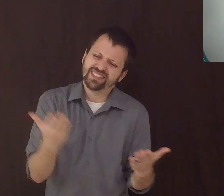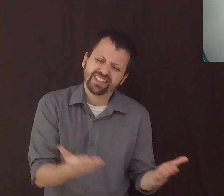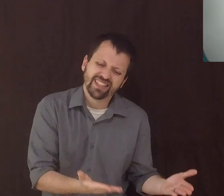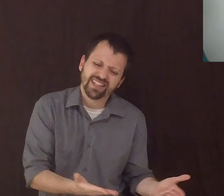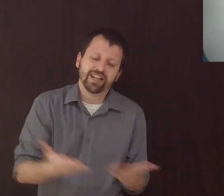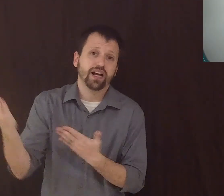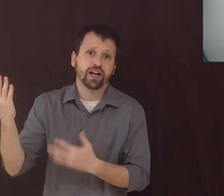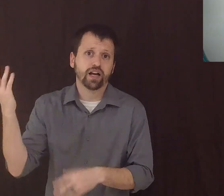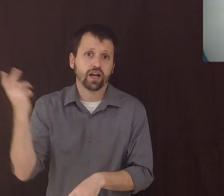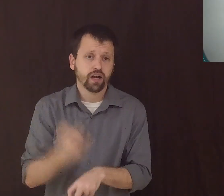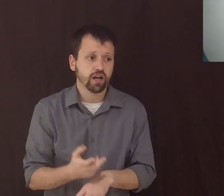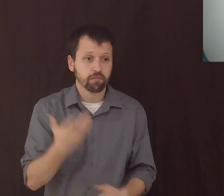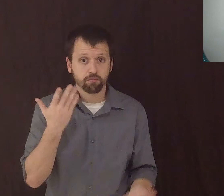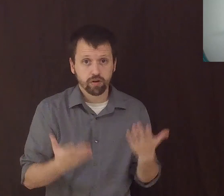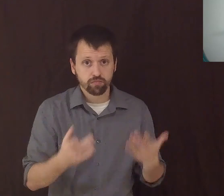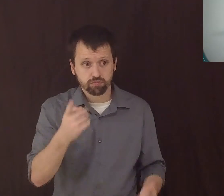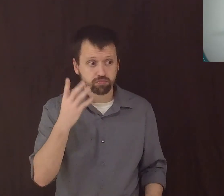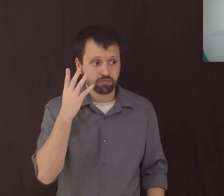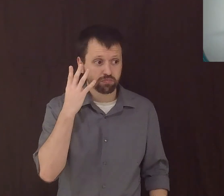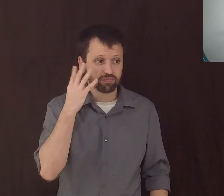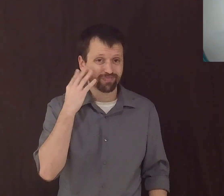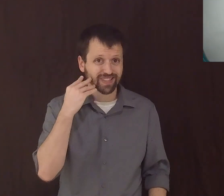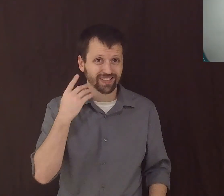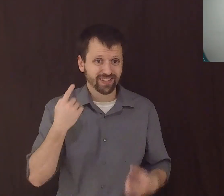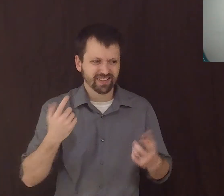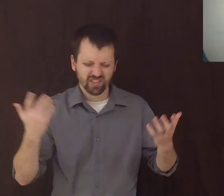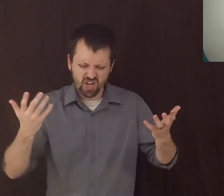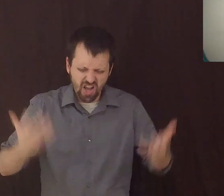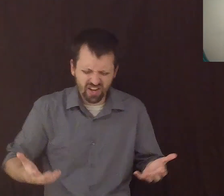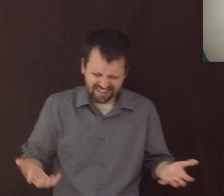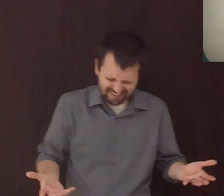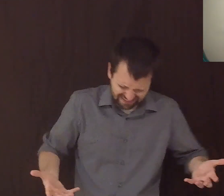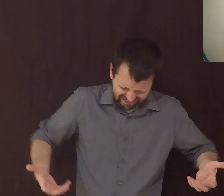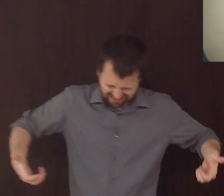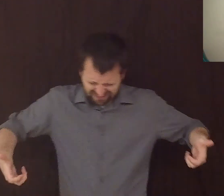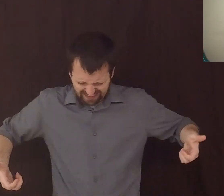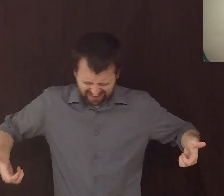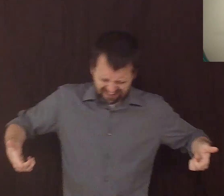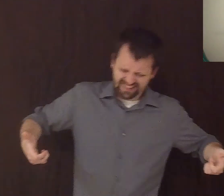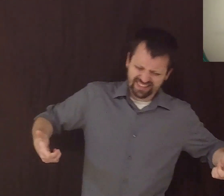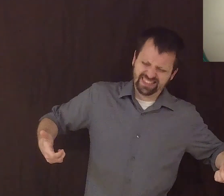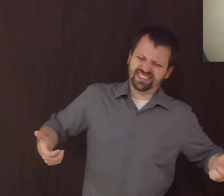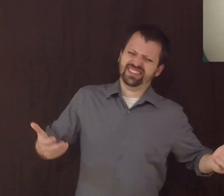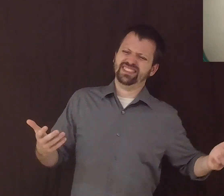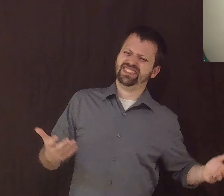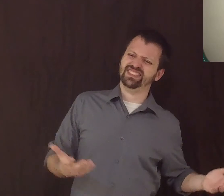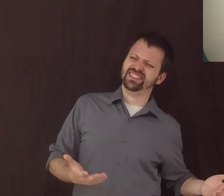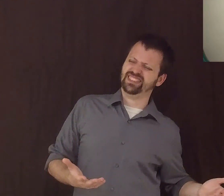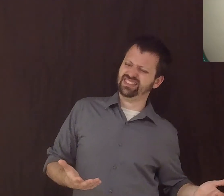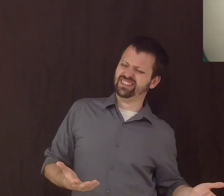And sometimes maybe you've had that happen, and you're literally trying to carry something real heavy like I've got right now. It's so heavy, you know,